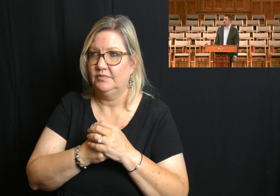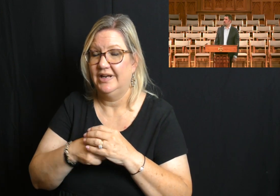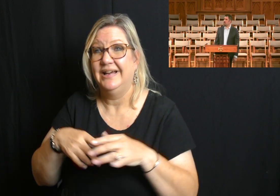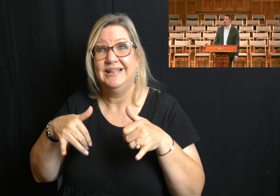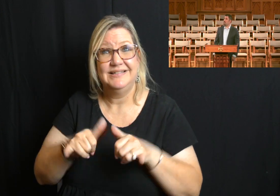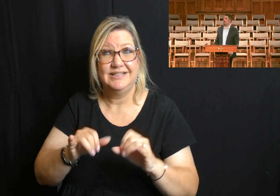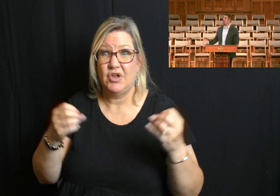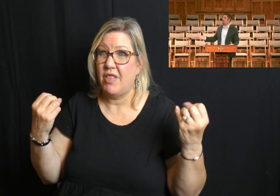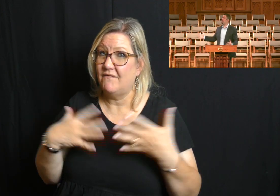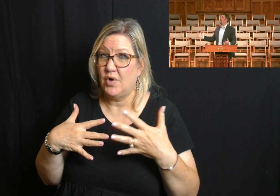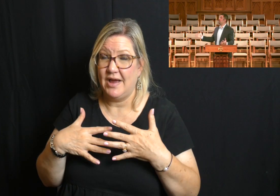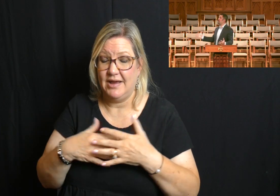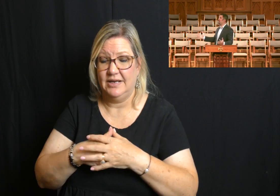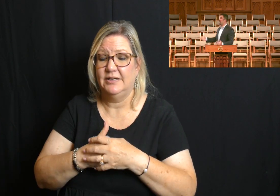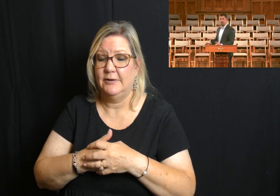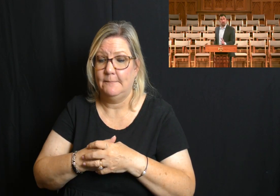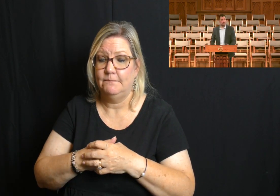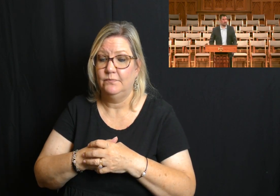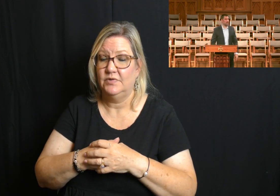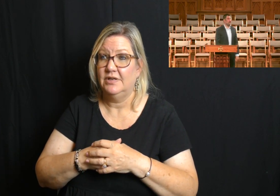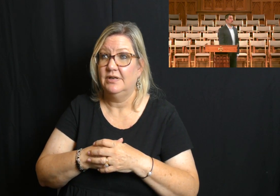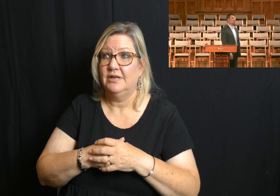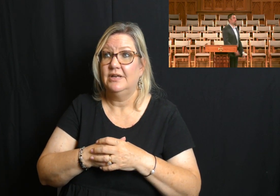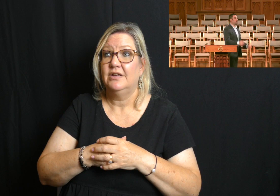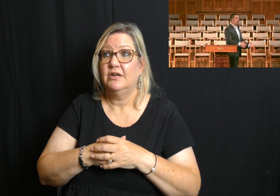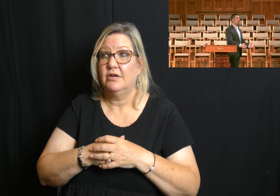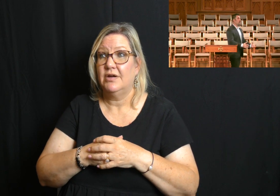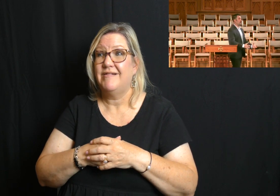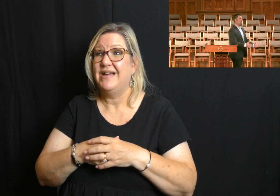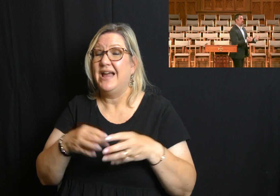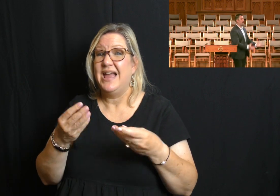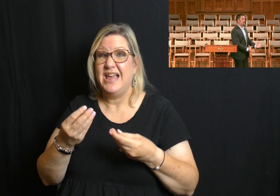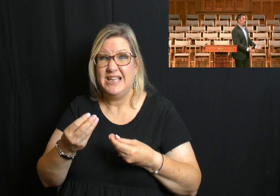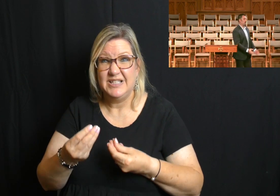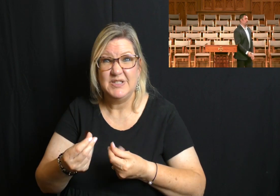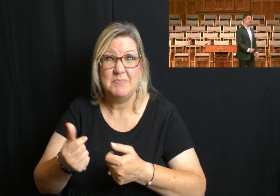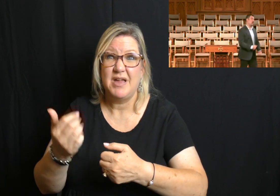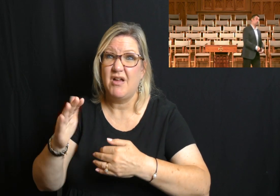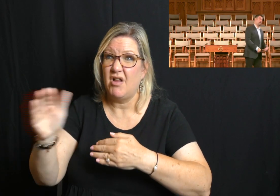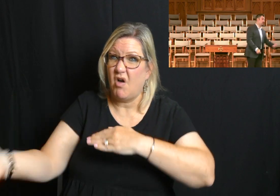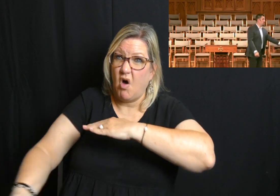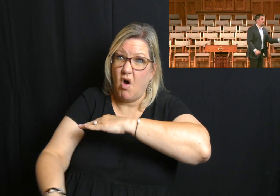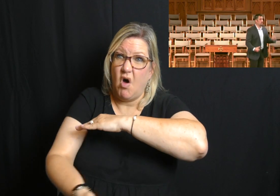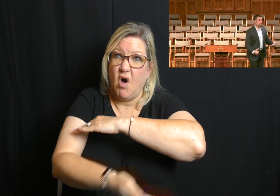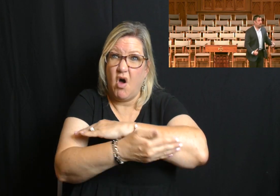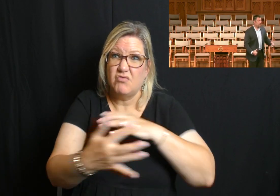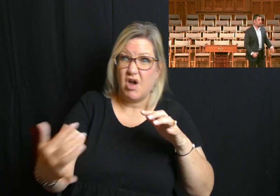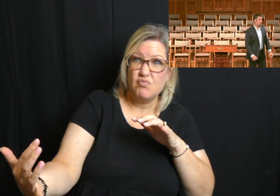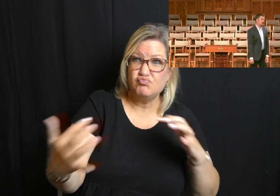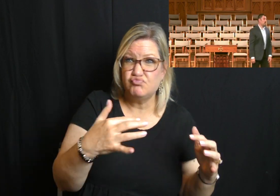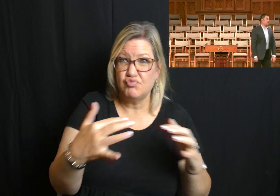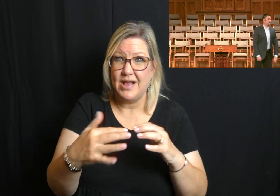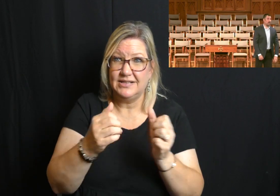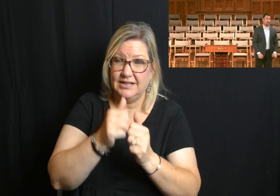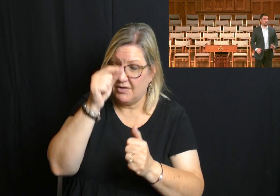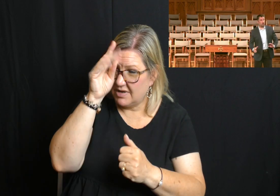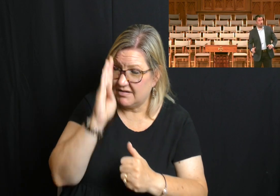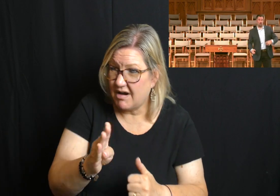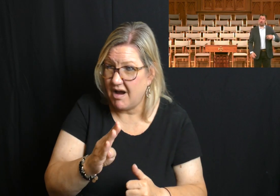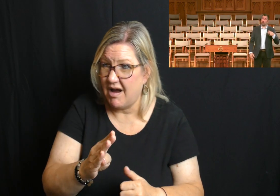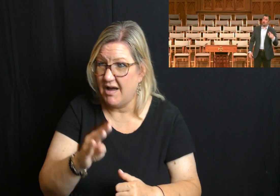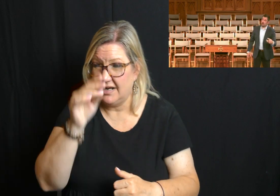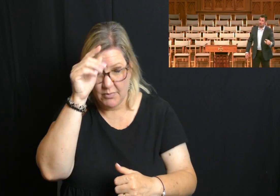afraid. Even after he wrestled with God, don't miss this. He spent all night fighting God and say, God, man, you got to bless me. And then God's